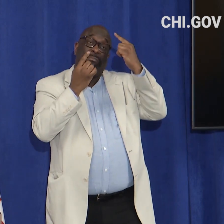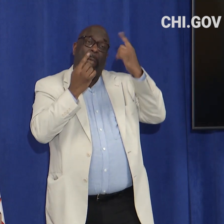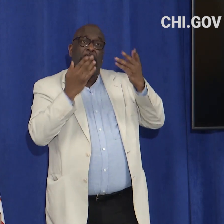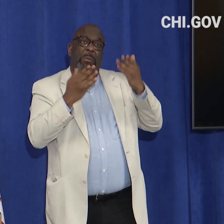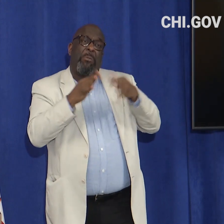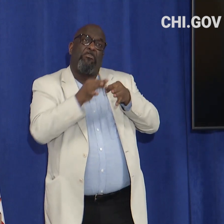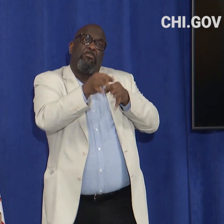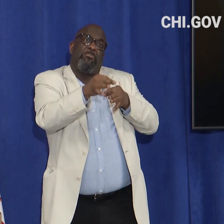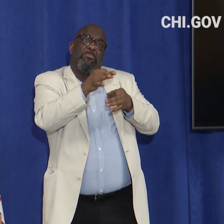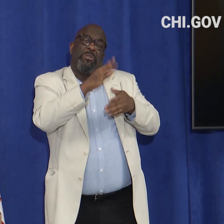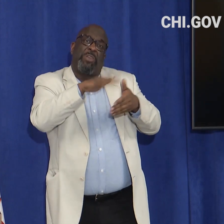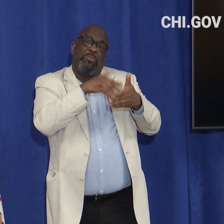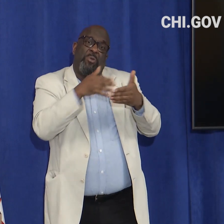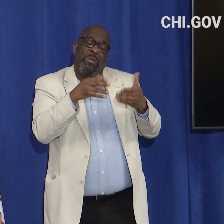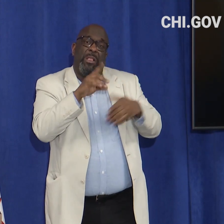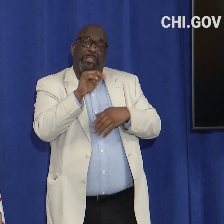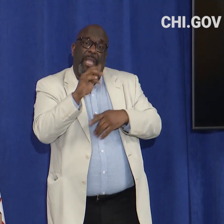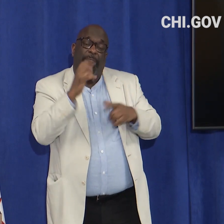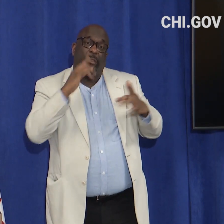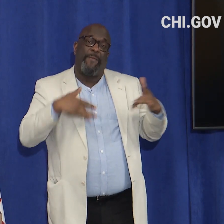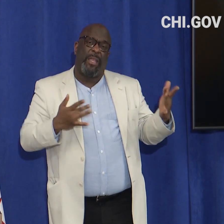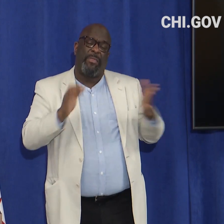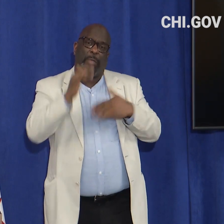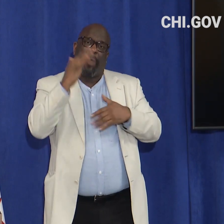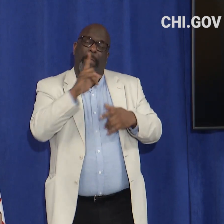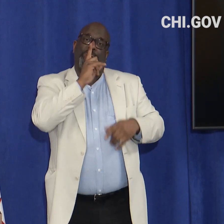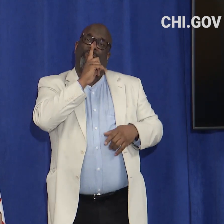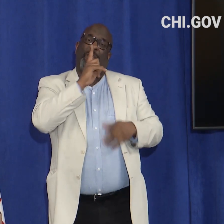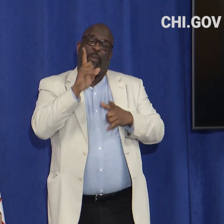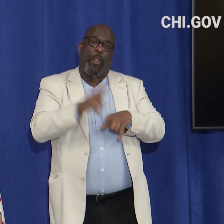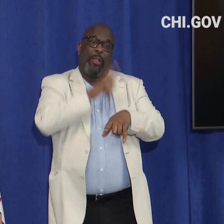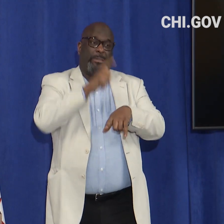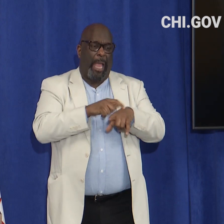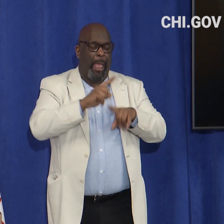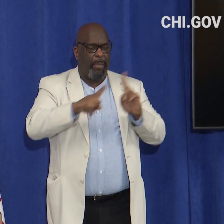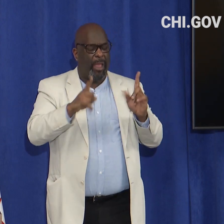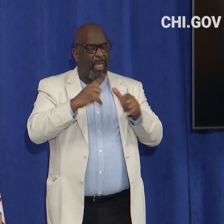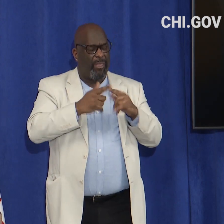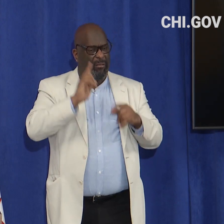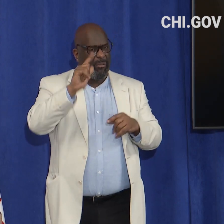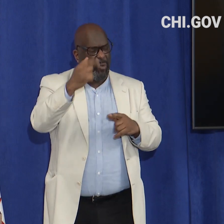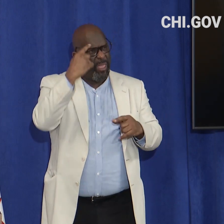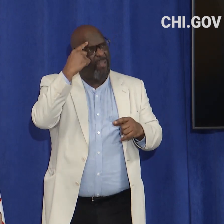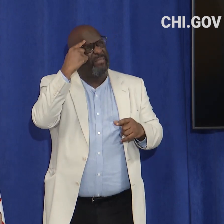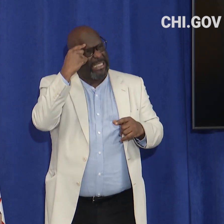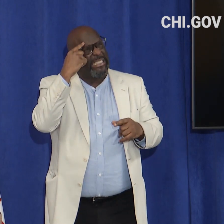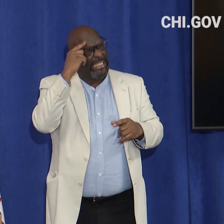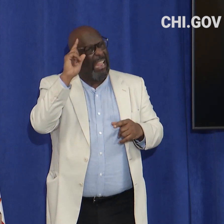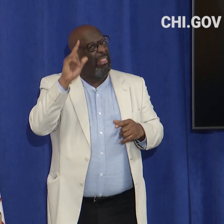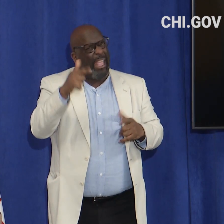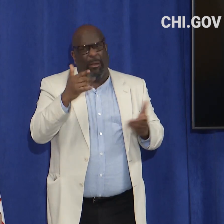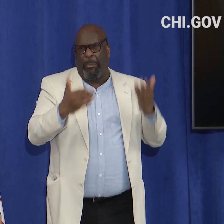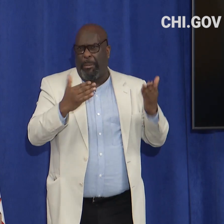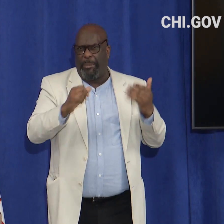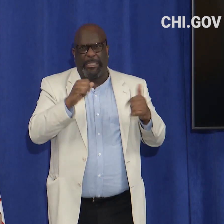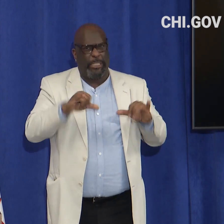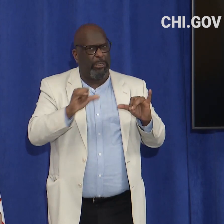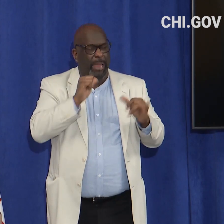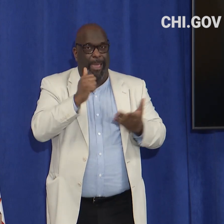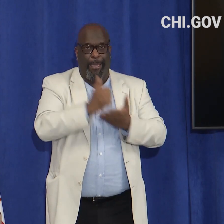why we delayed for so long. But it became clear that that later date probably wasn't going to get us out of the